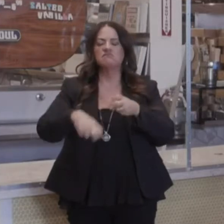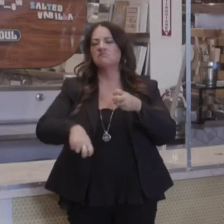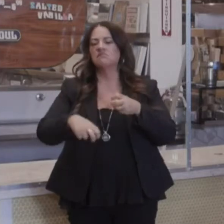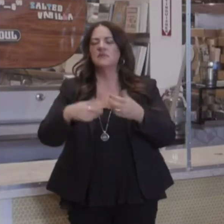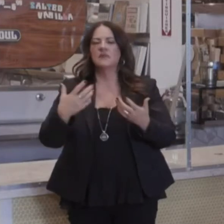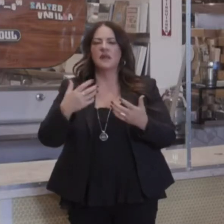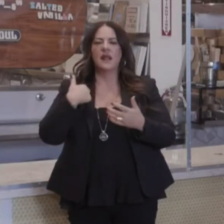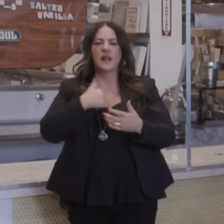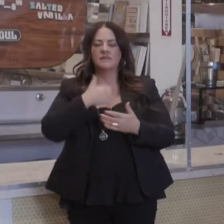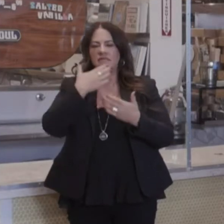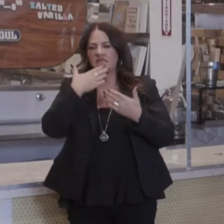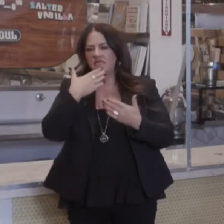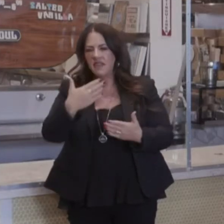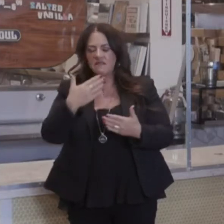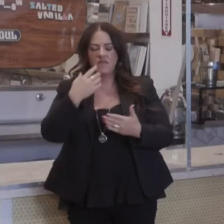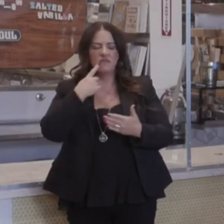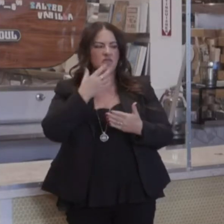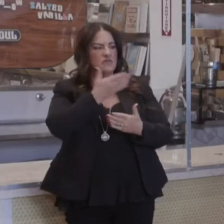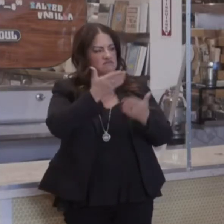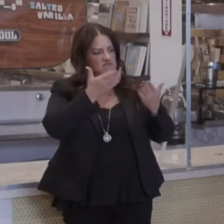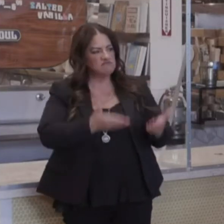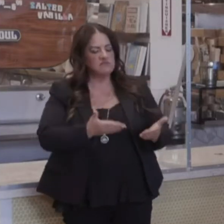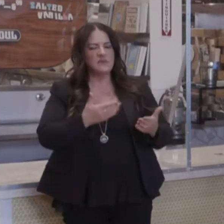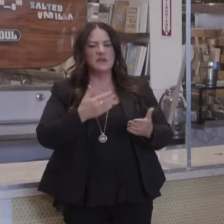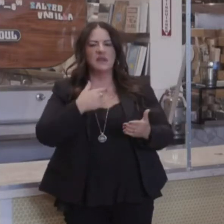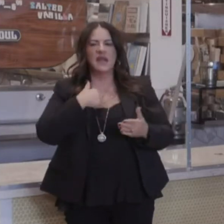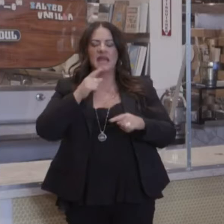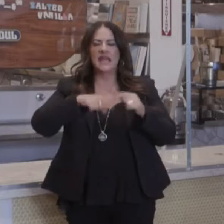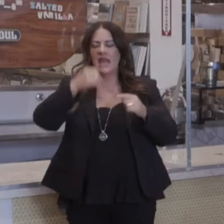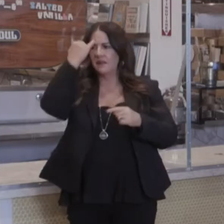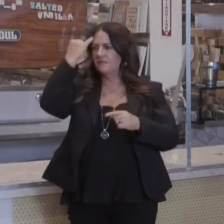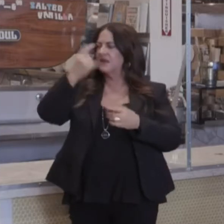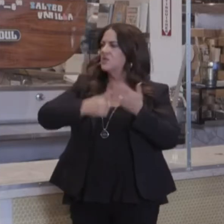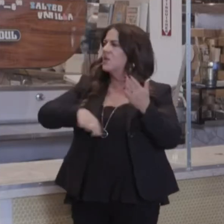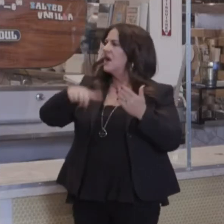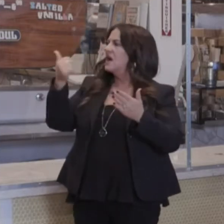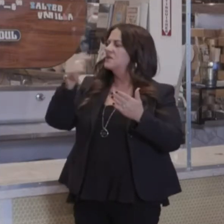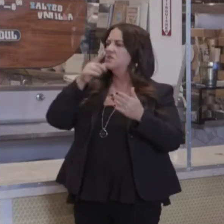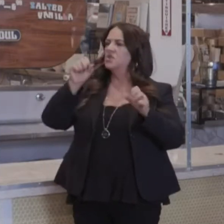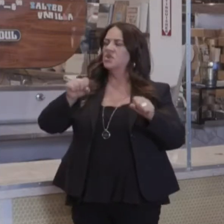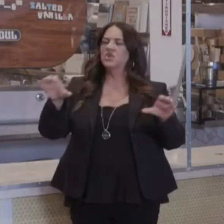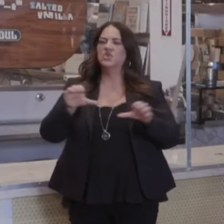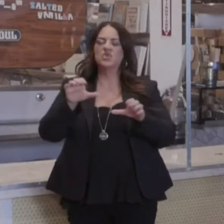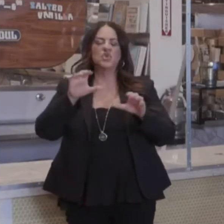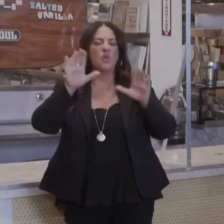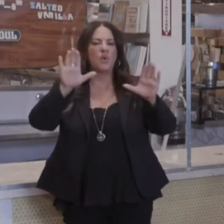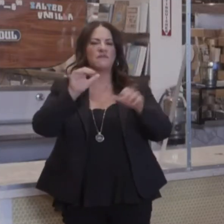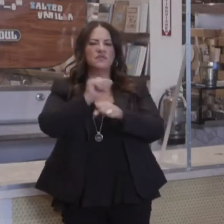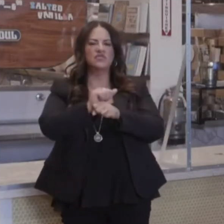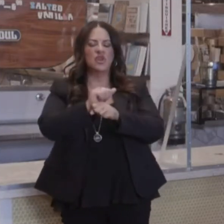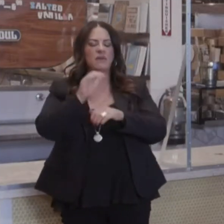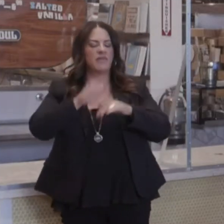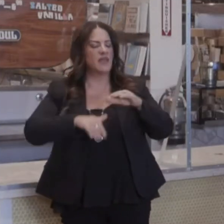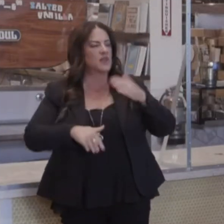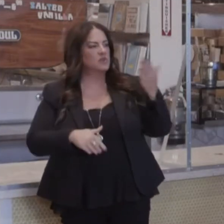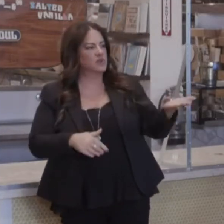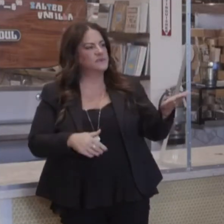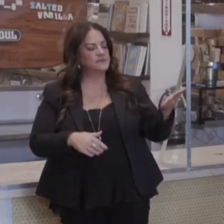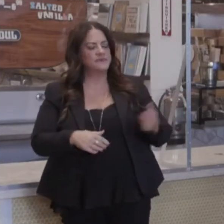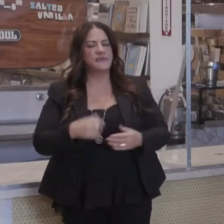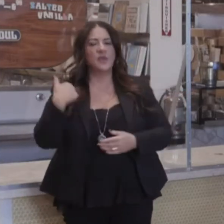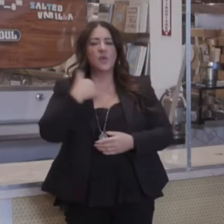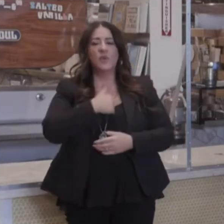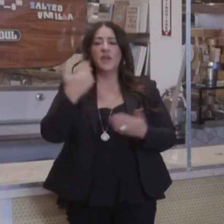you're the Speaker. I can't imagine battling through any of this with someone else, so thank you. I'd like to start by emphasizing that we're only